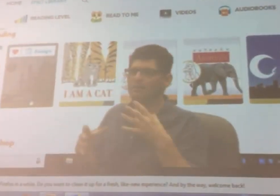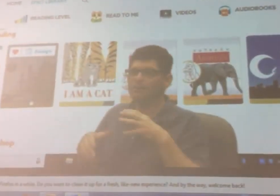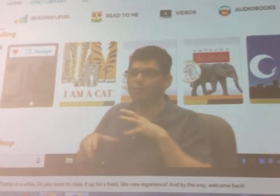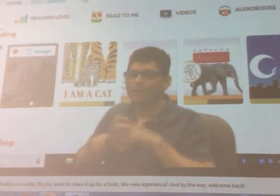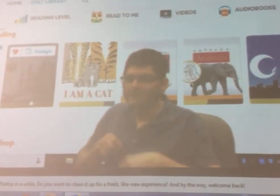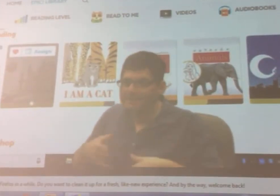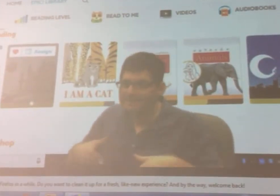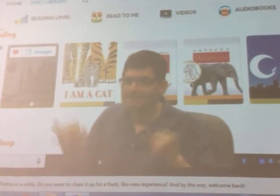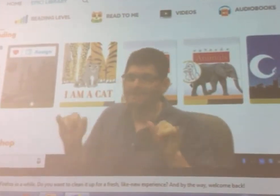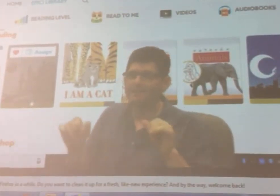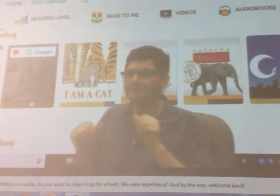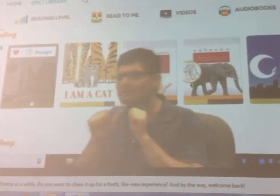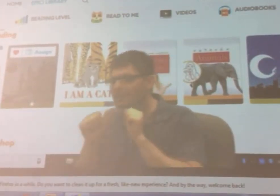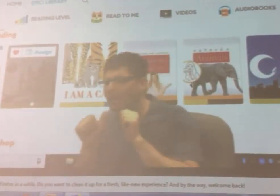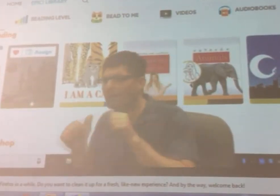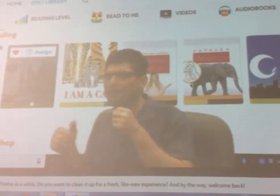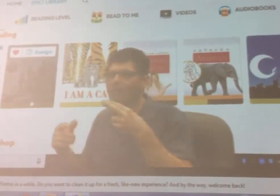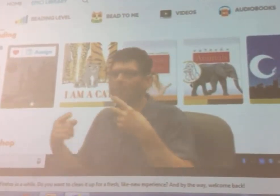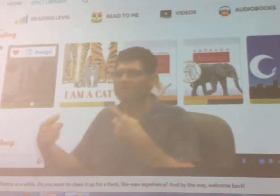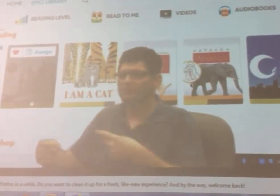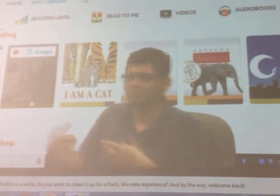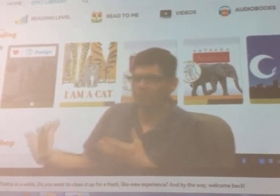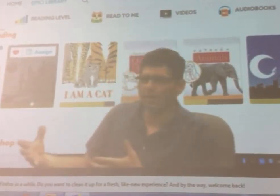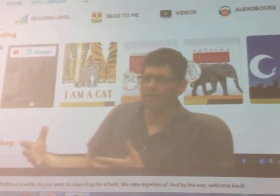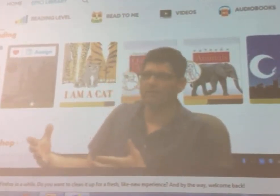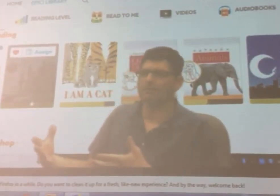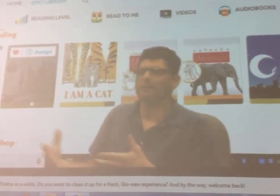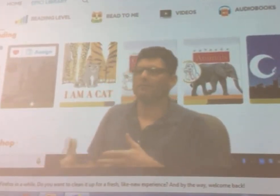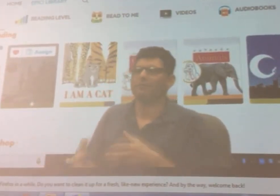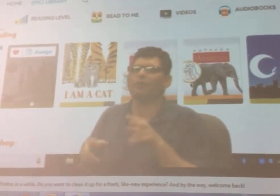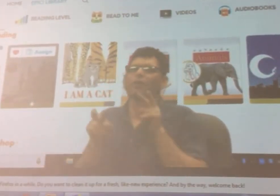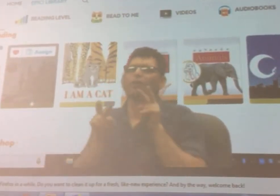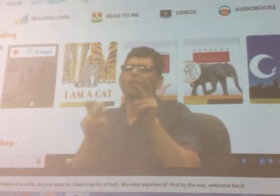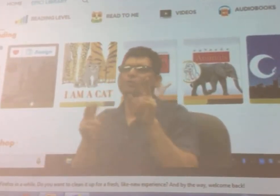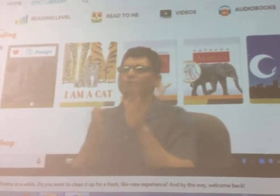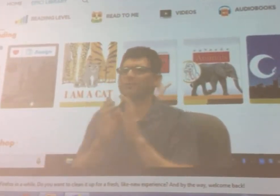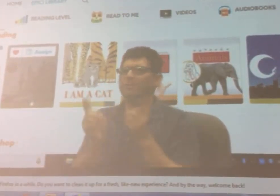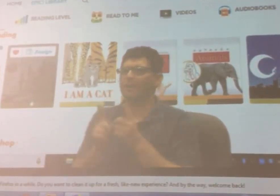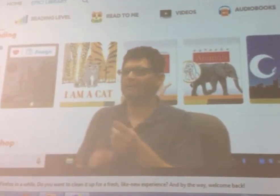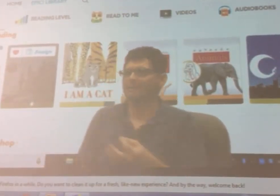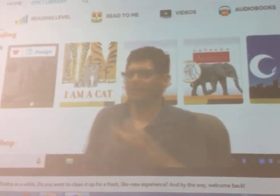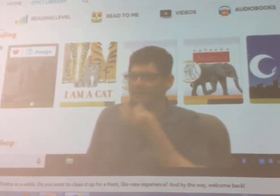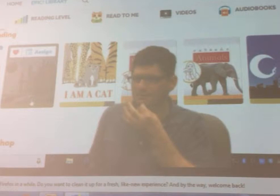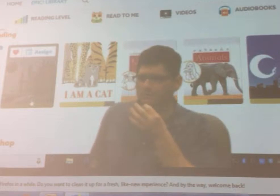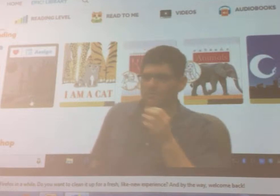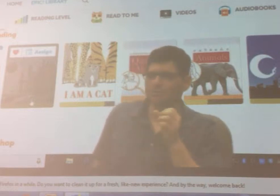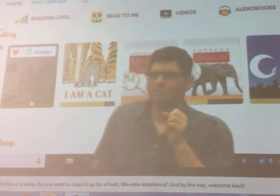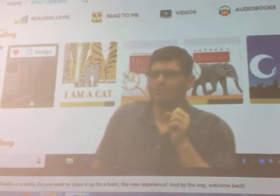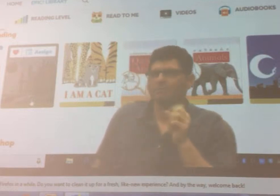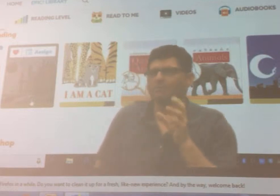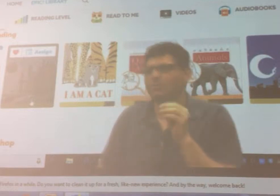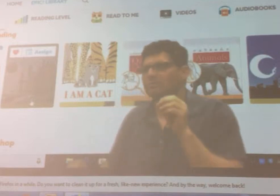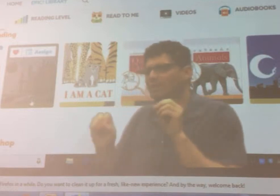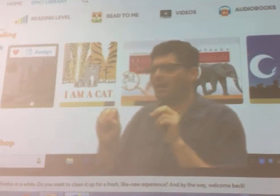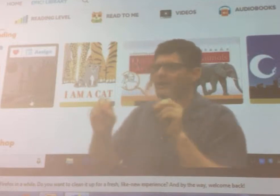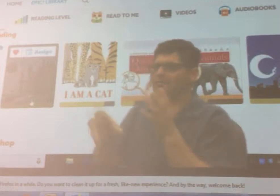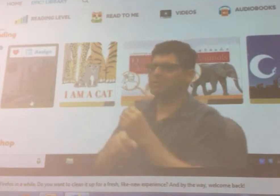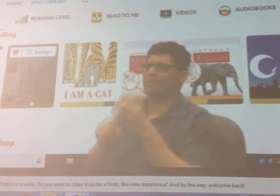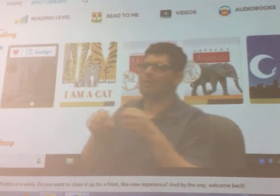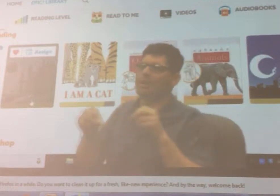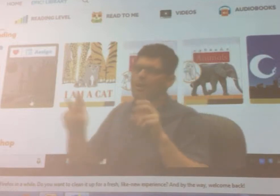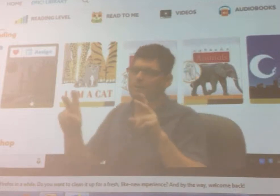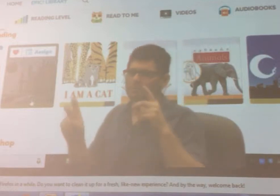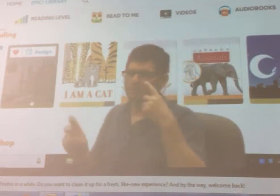without really any appropriate language level, because oftentimes parents are going through a grieving cycle of having a hard of hearing